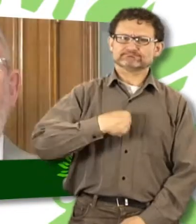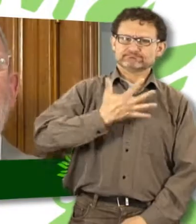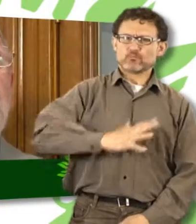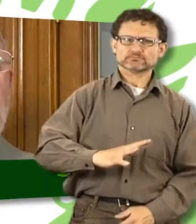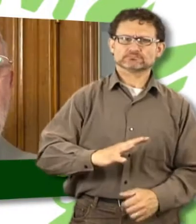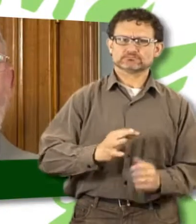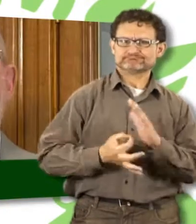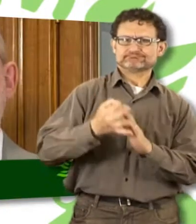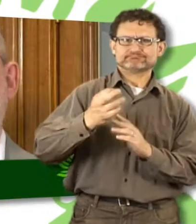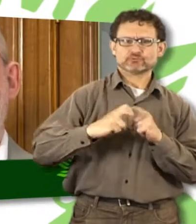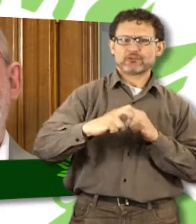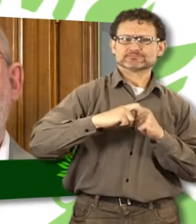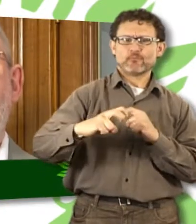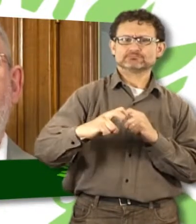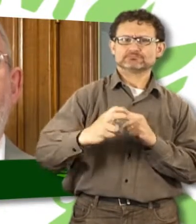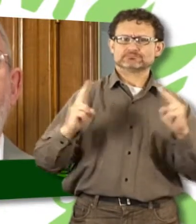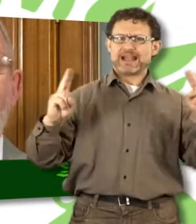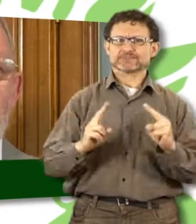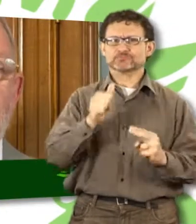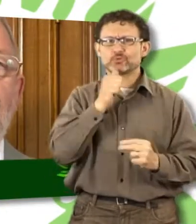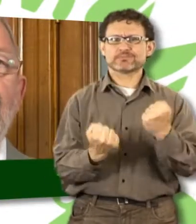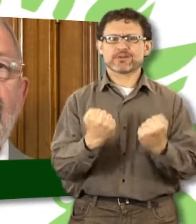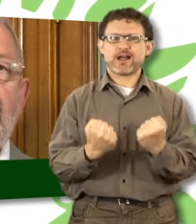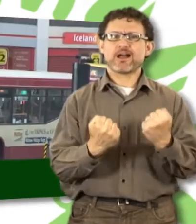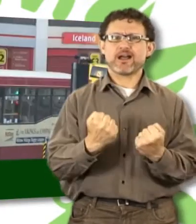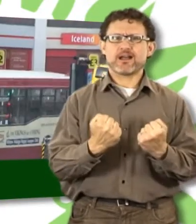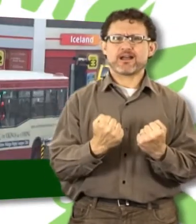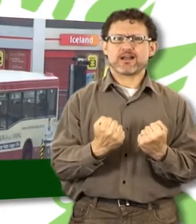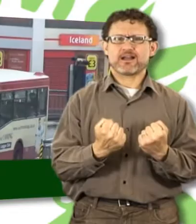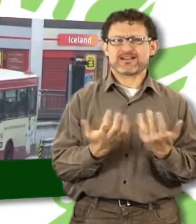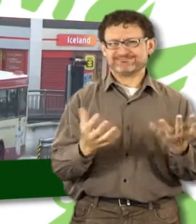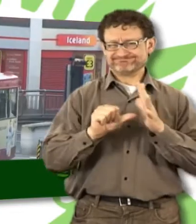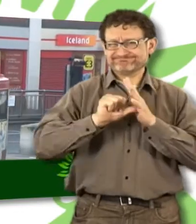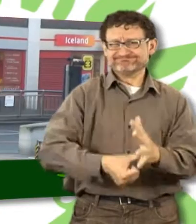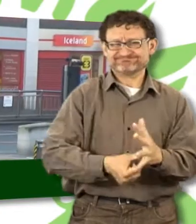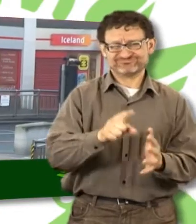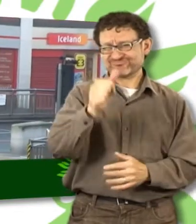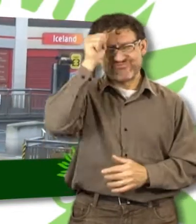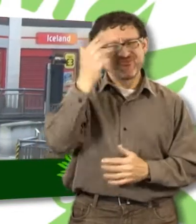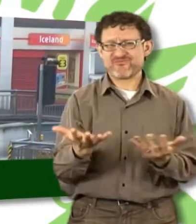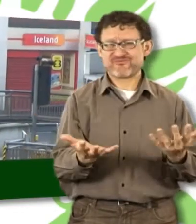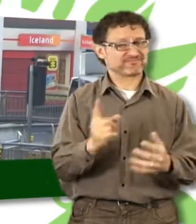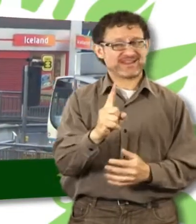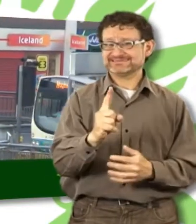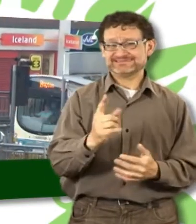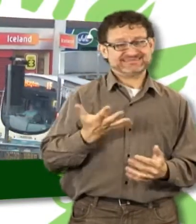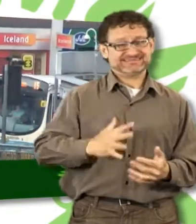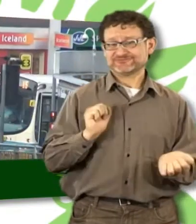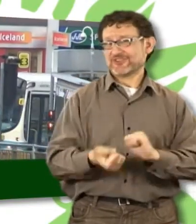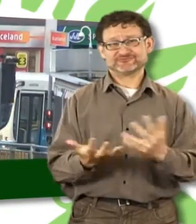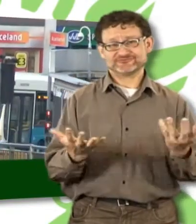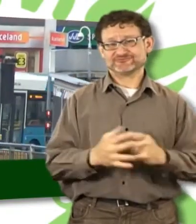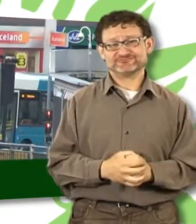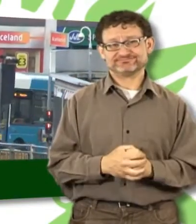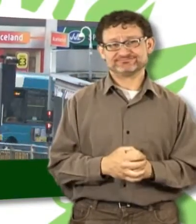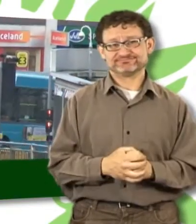How do we make public transport better for people so that there's a good alternative to using a private car? This is tricky, it's very difficult, but we need